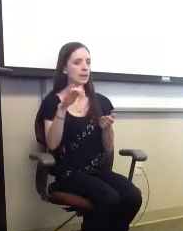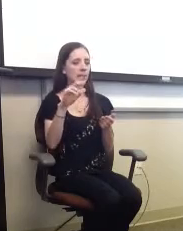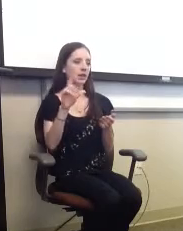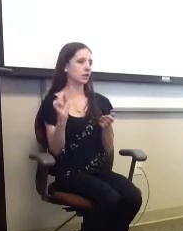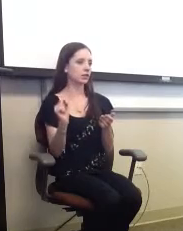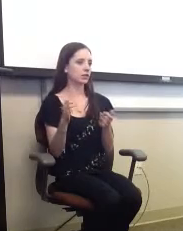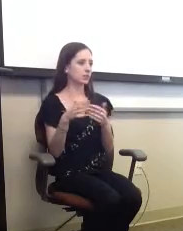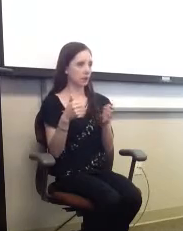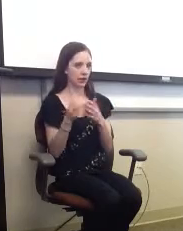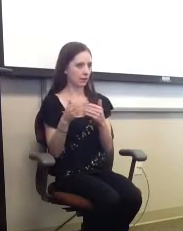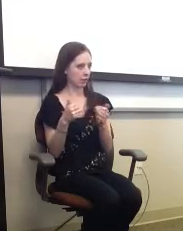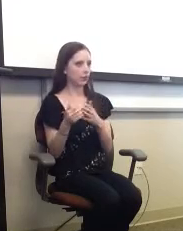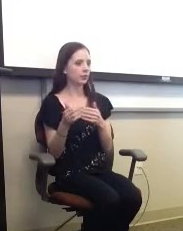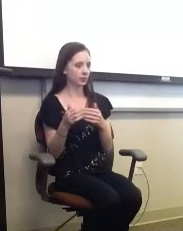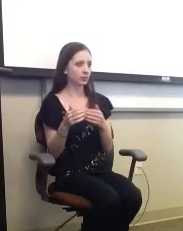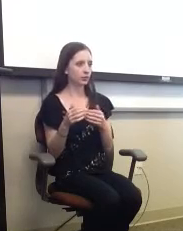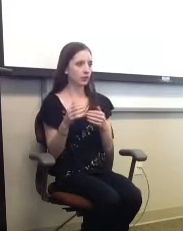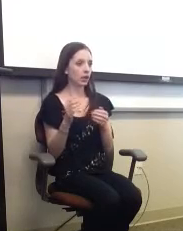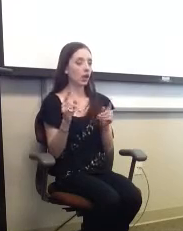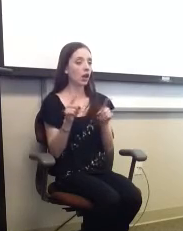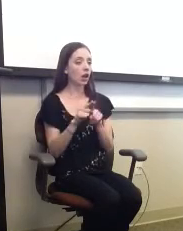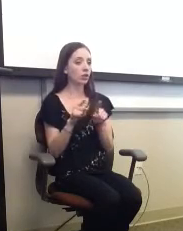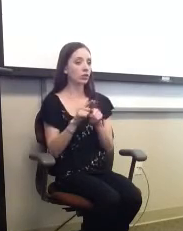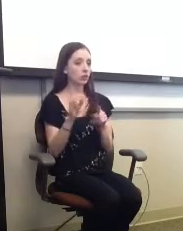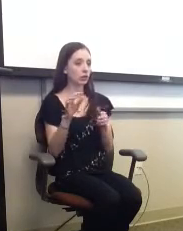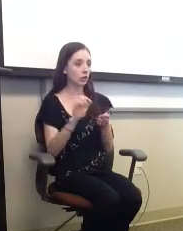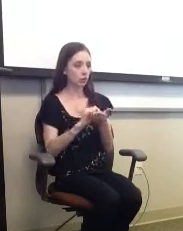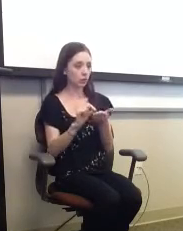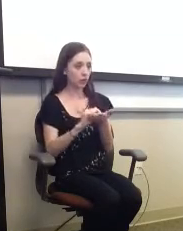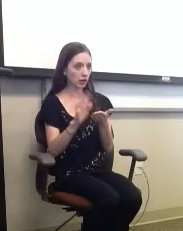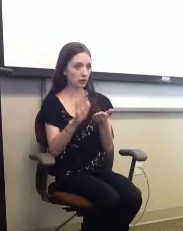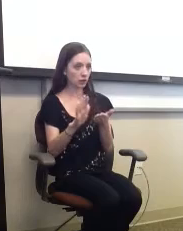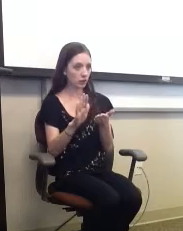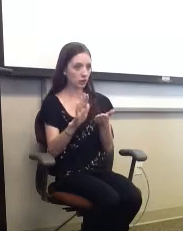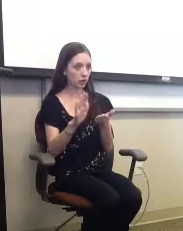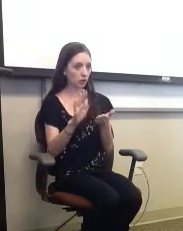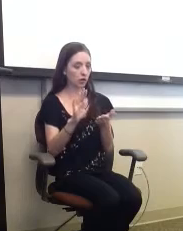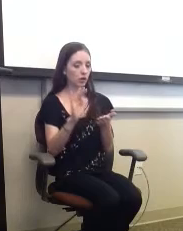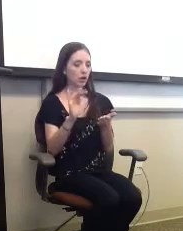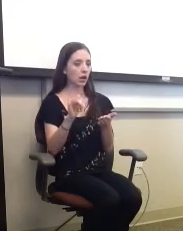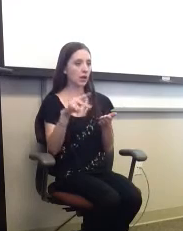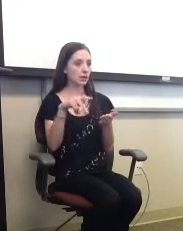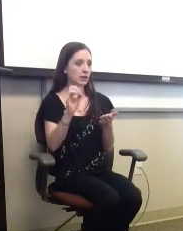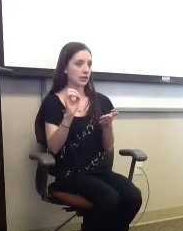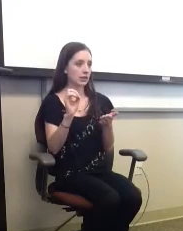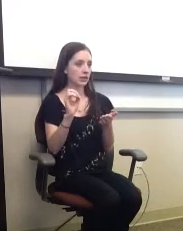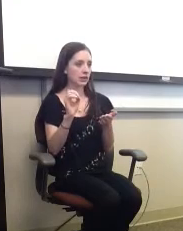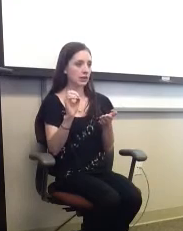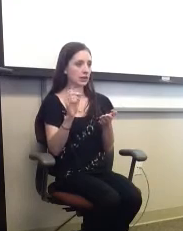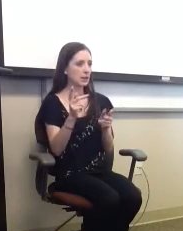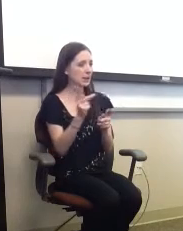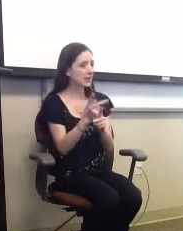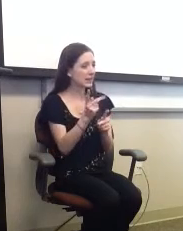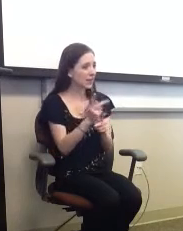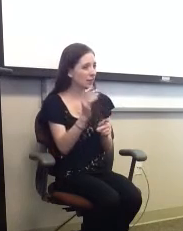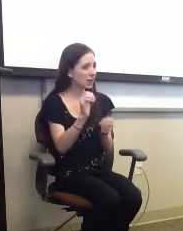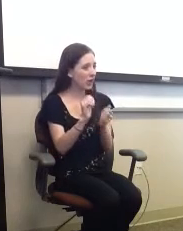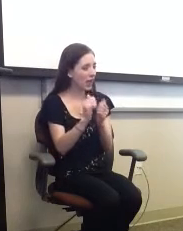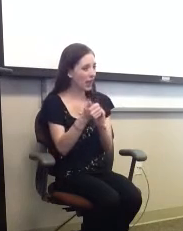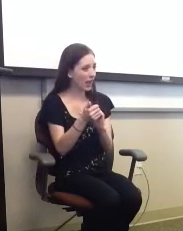Also, when you're writing your plan, your IPE, be careful how you're writing what you're going to authorize, or what